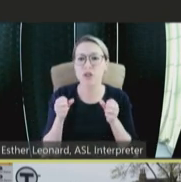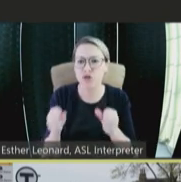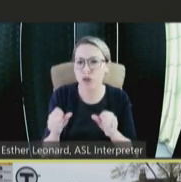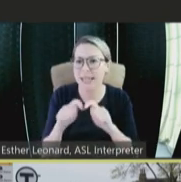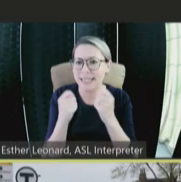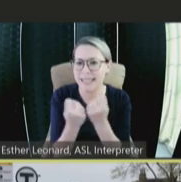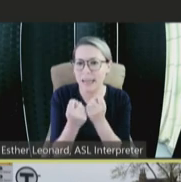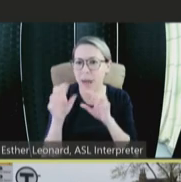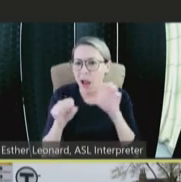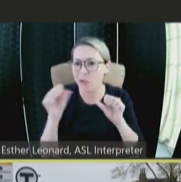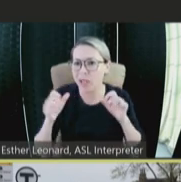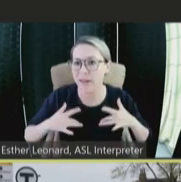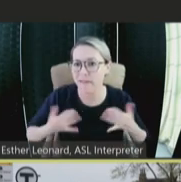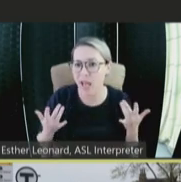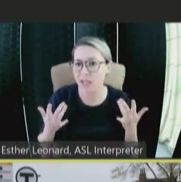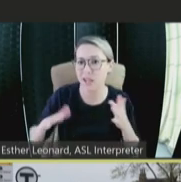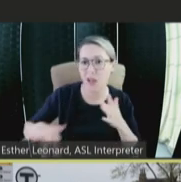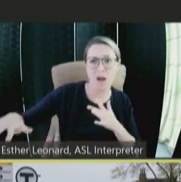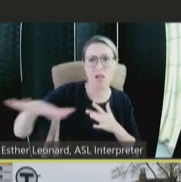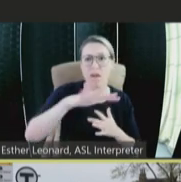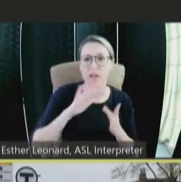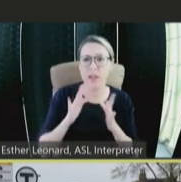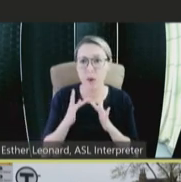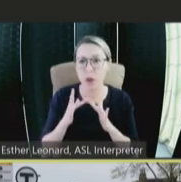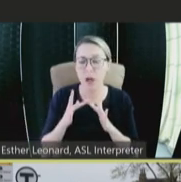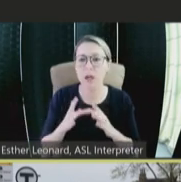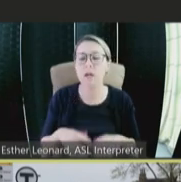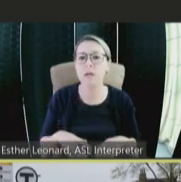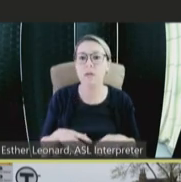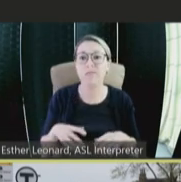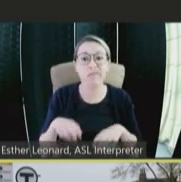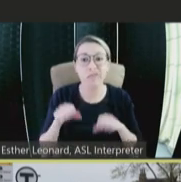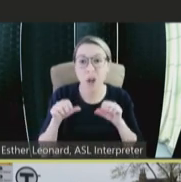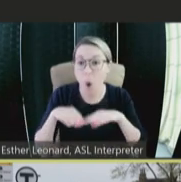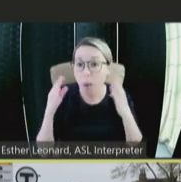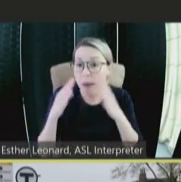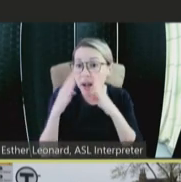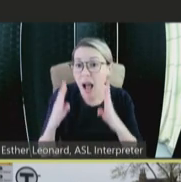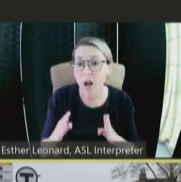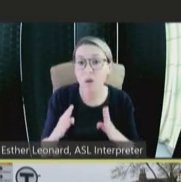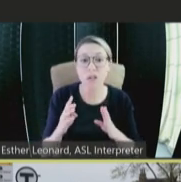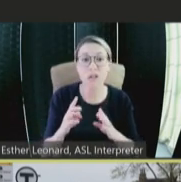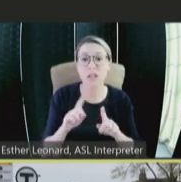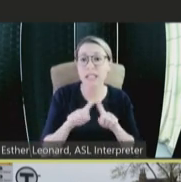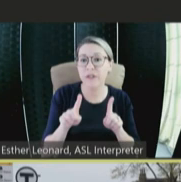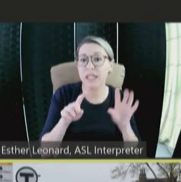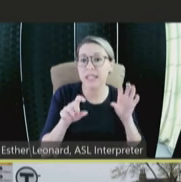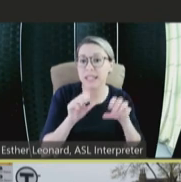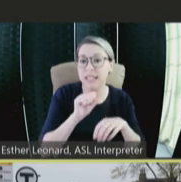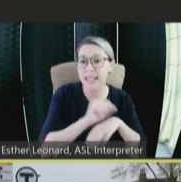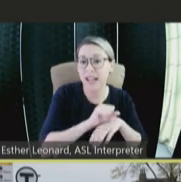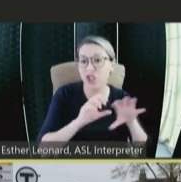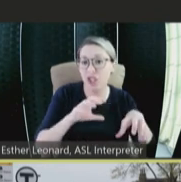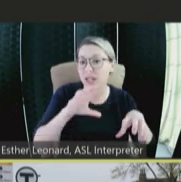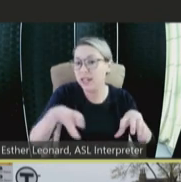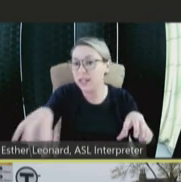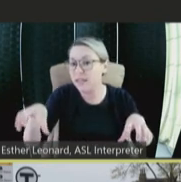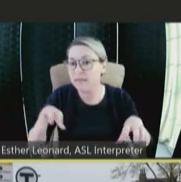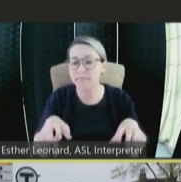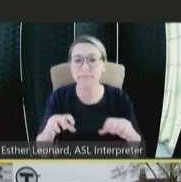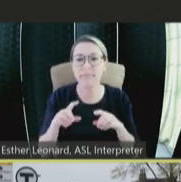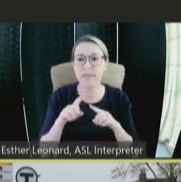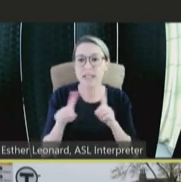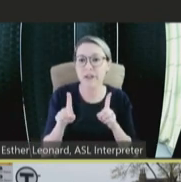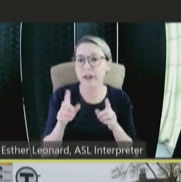events throughout the network, conducting open houses at different stations, doing engagement with bus operators,